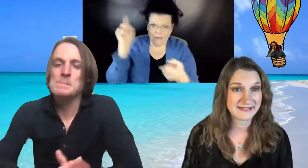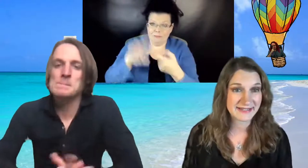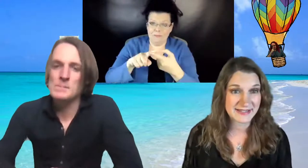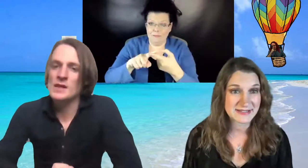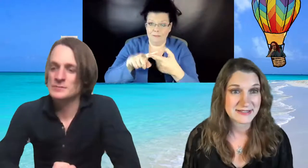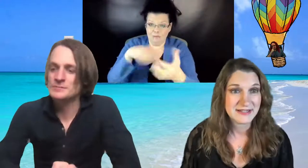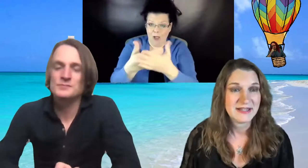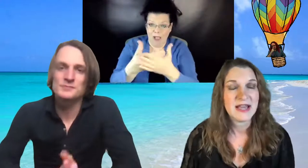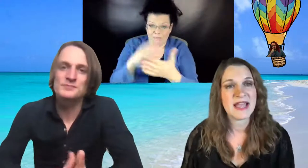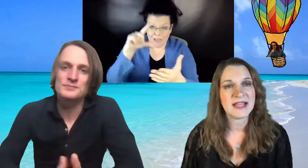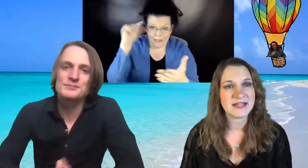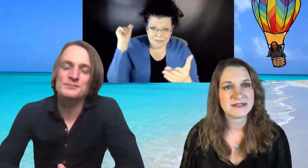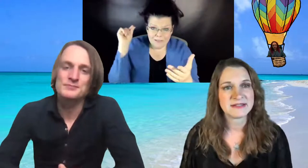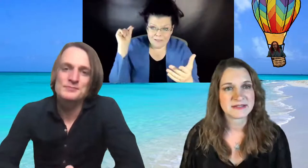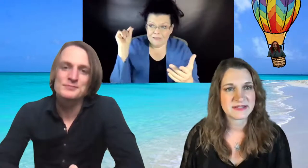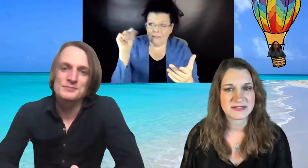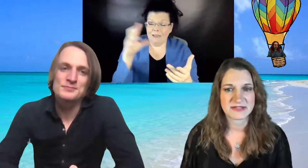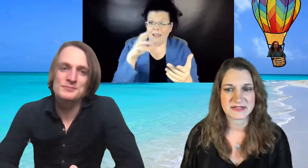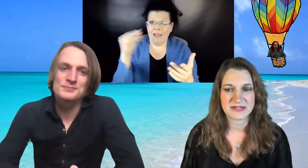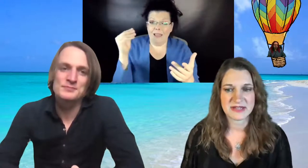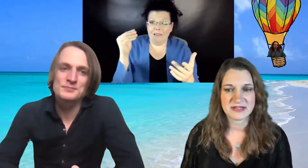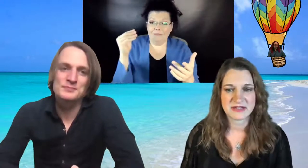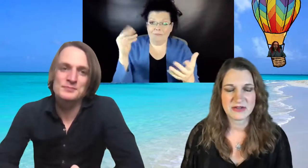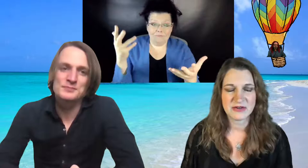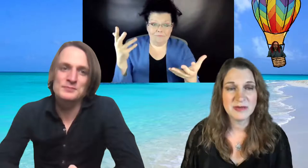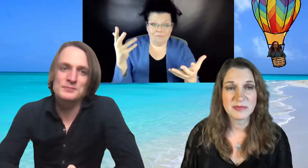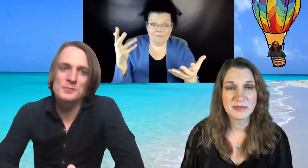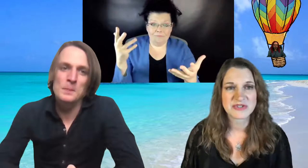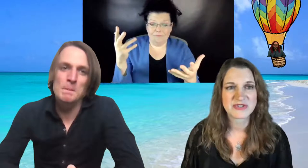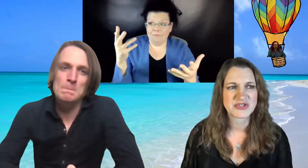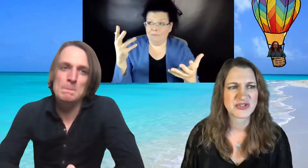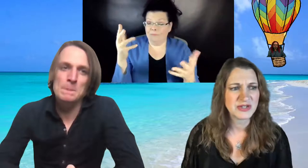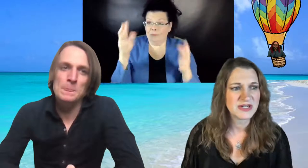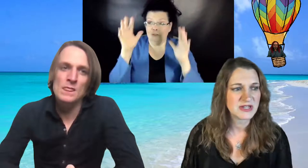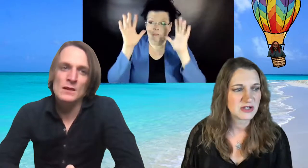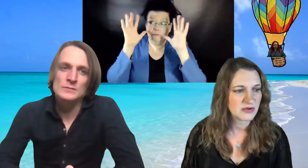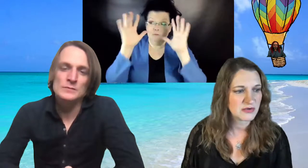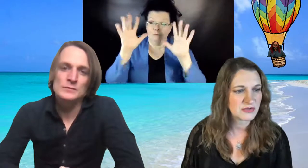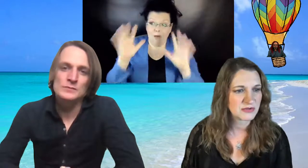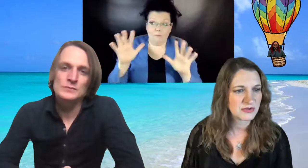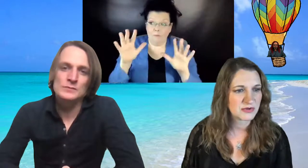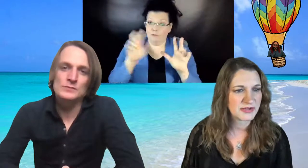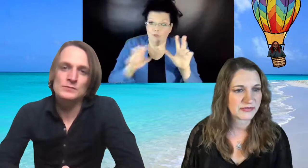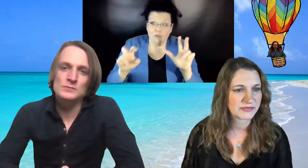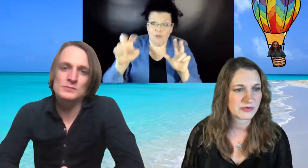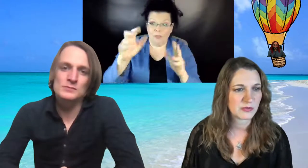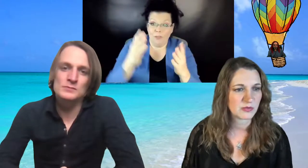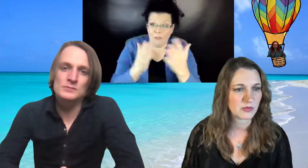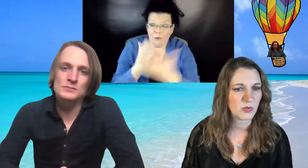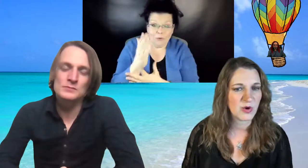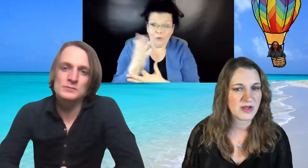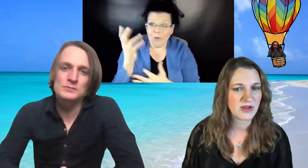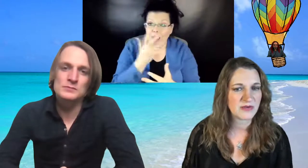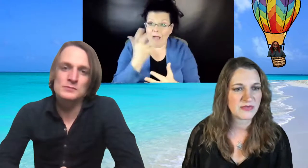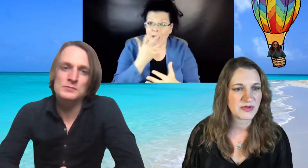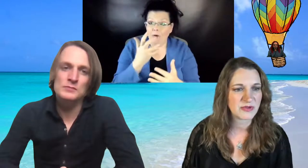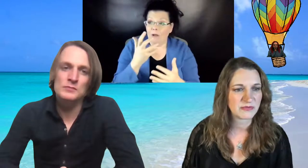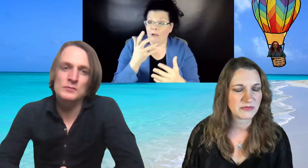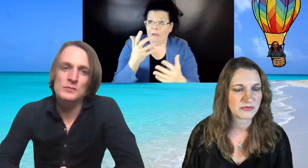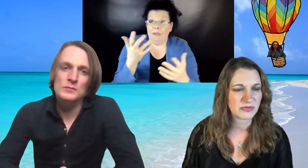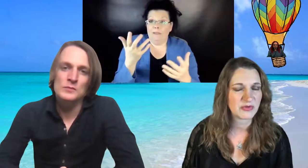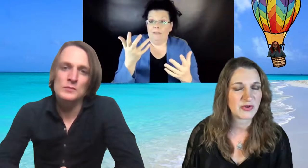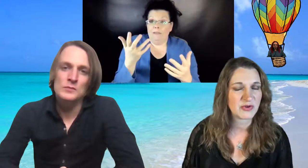to Gallaudet. And it's an incredible journey to go through. It's one of